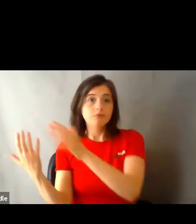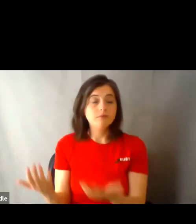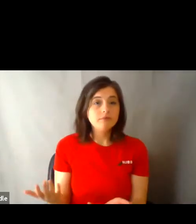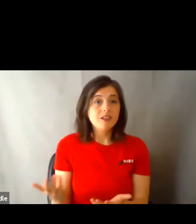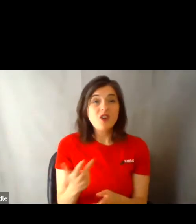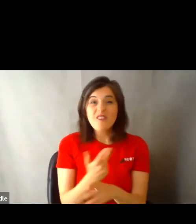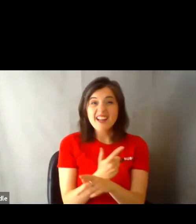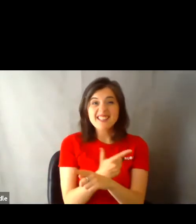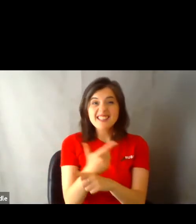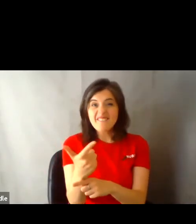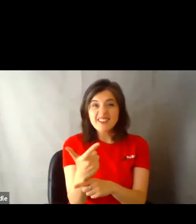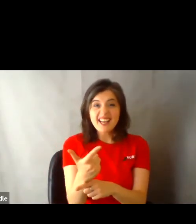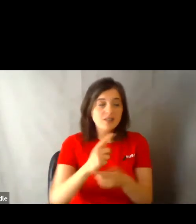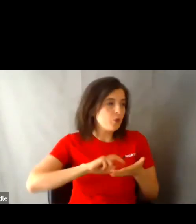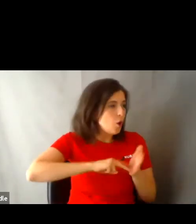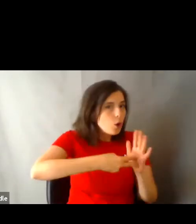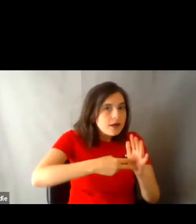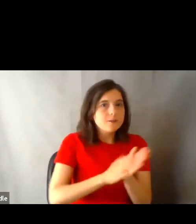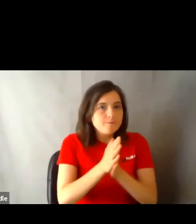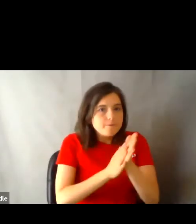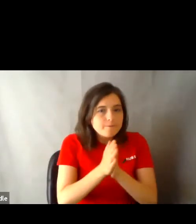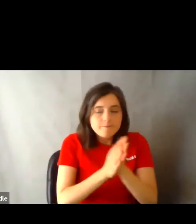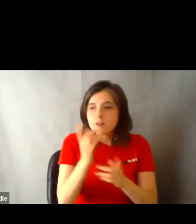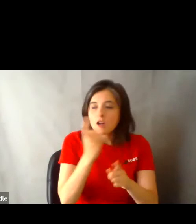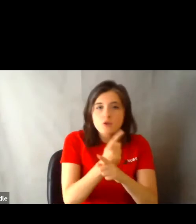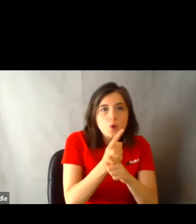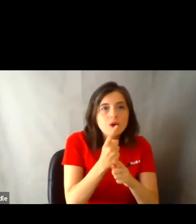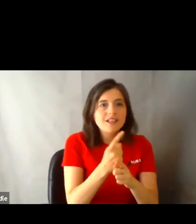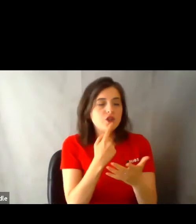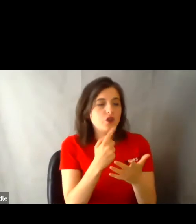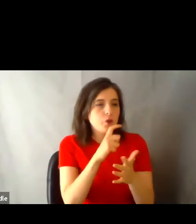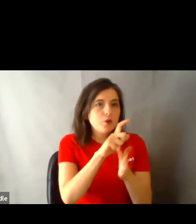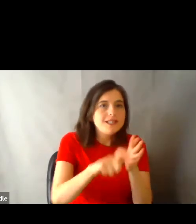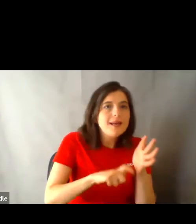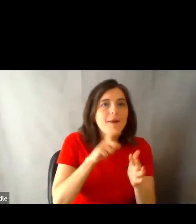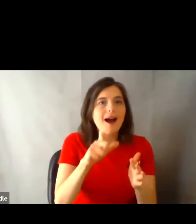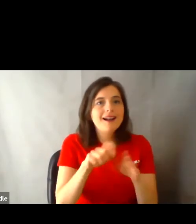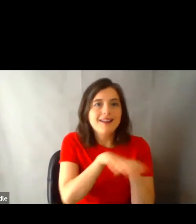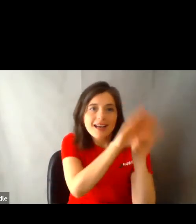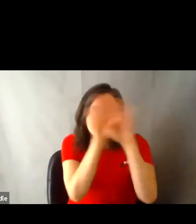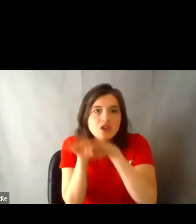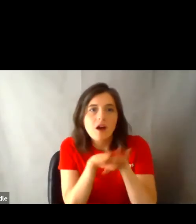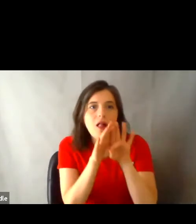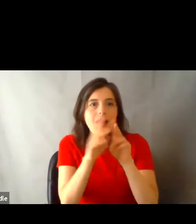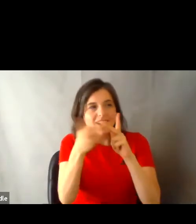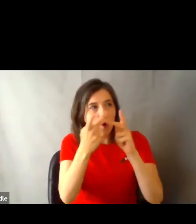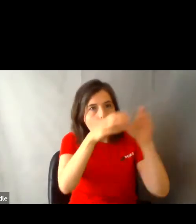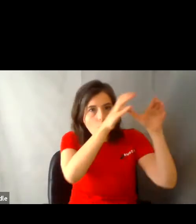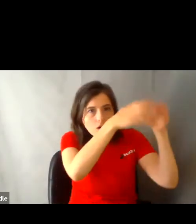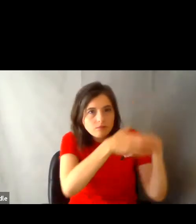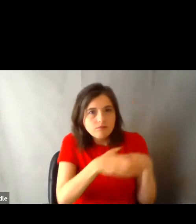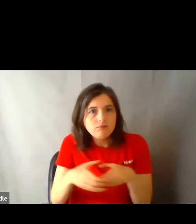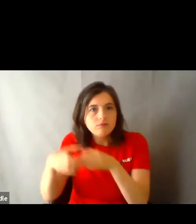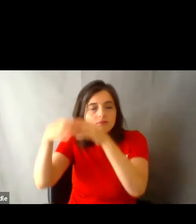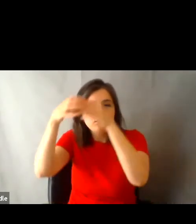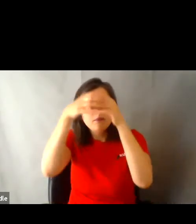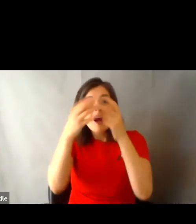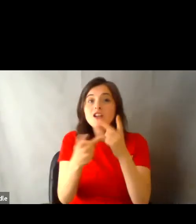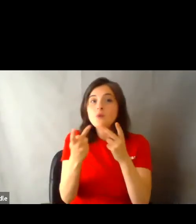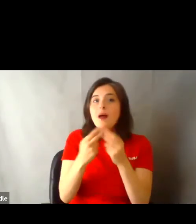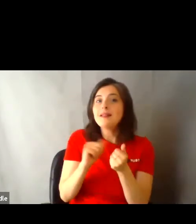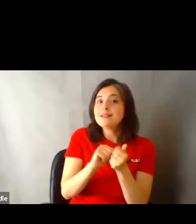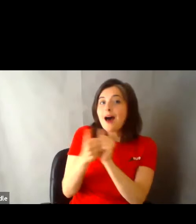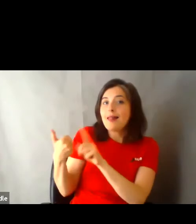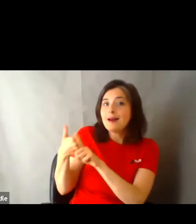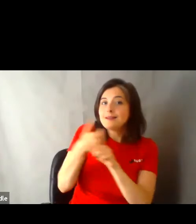so, got organised, talking to DPAC National Steering Group and our DPAC groups around the country, as well as allies and